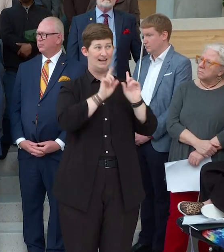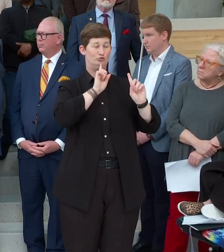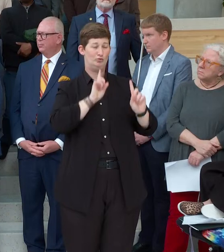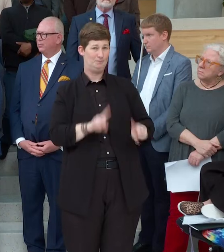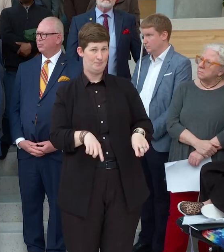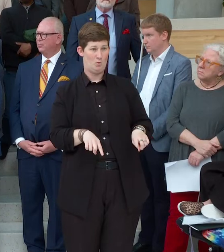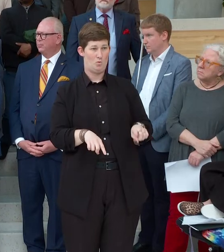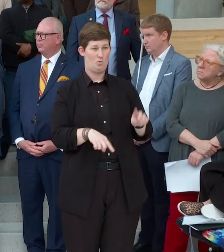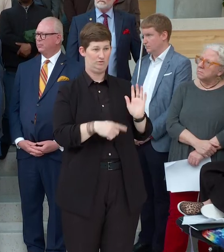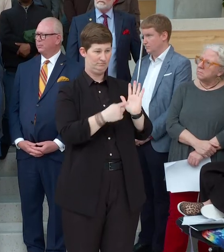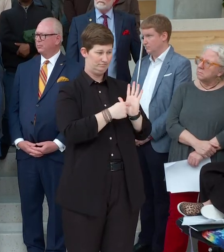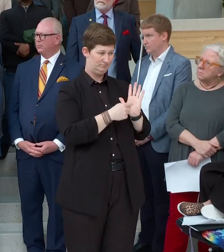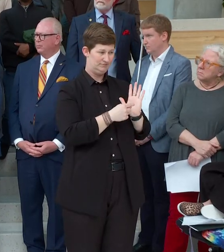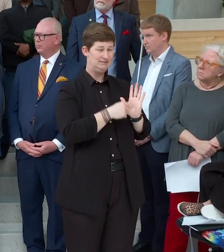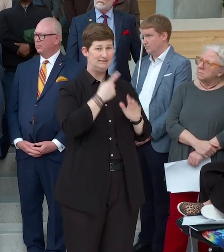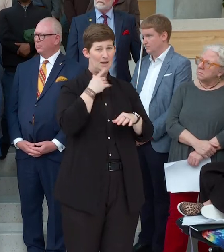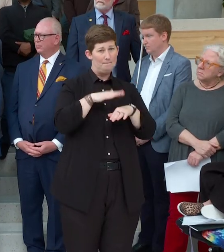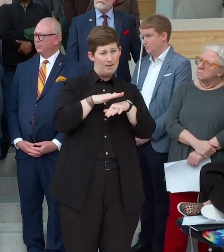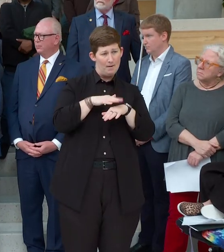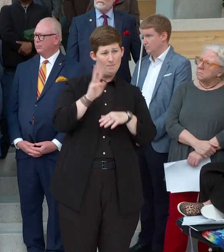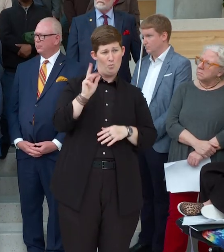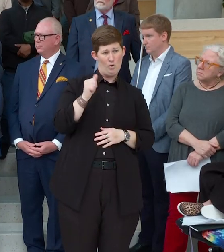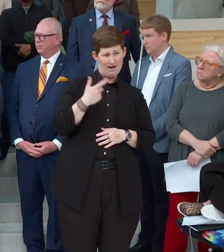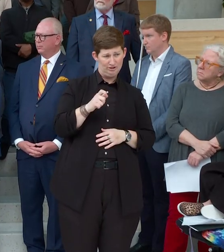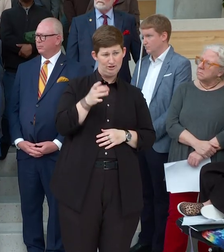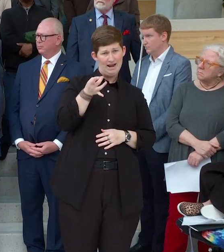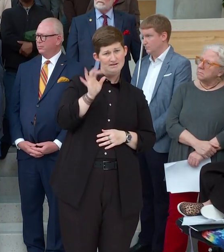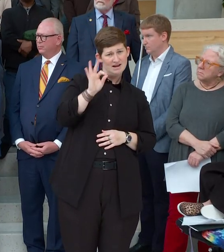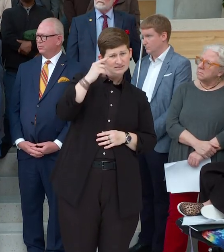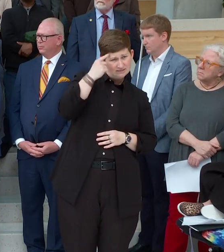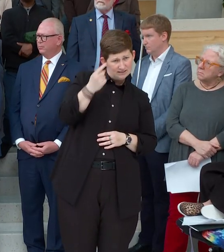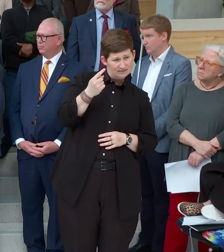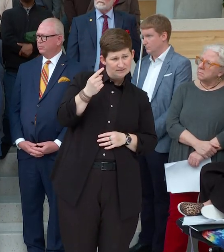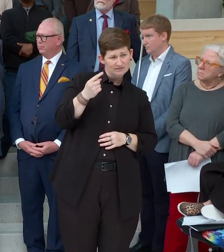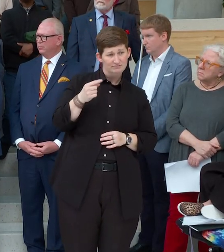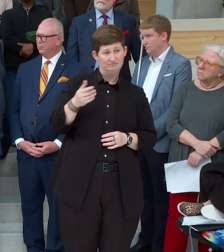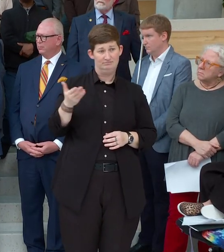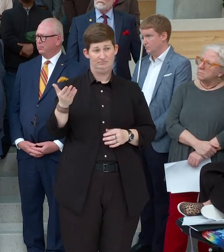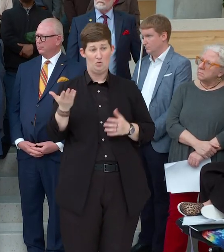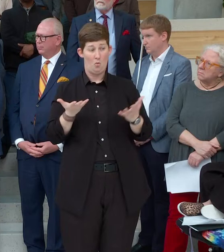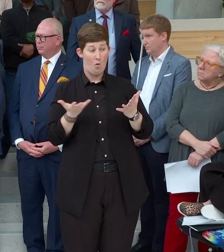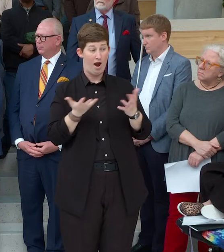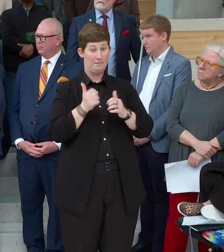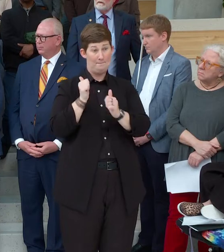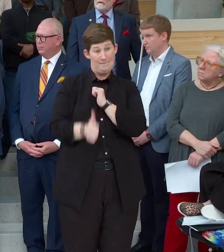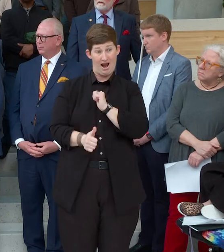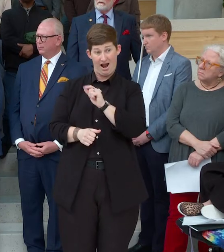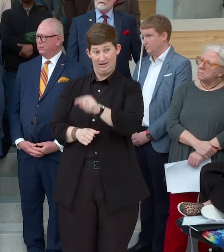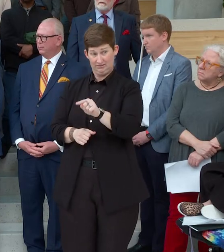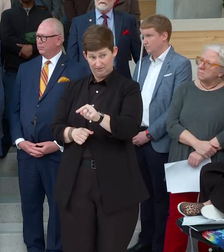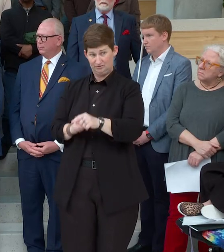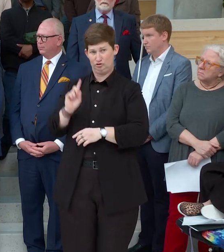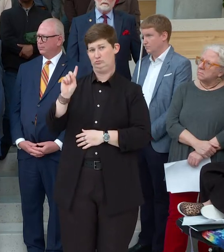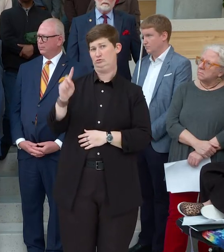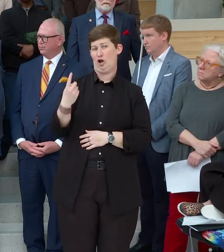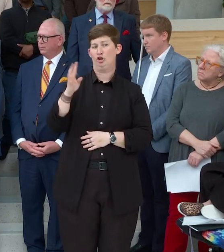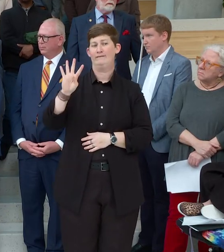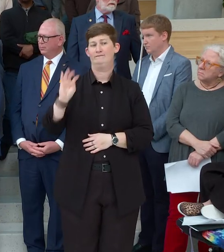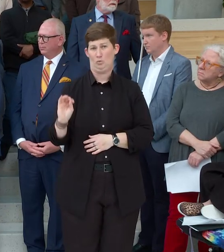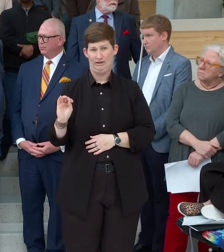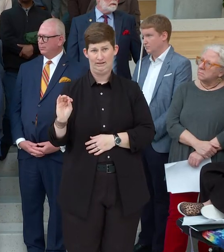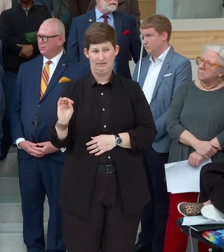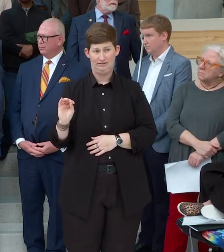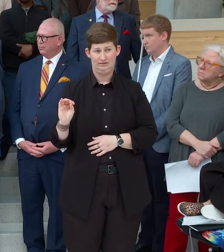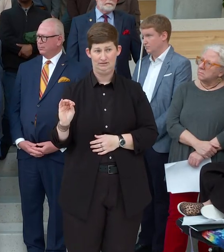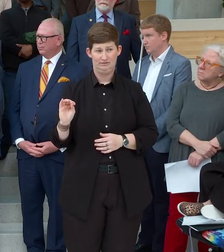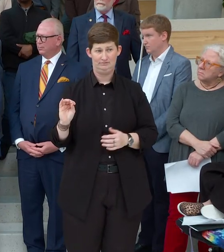wage plus expenses was 89 cents. The figure that passed the city council was $1.40. It's not